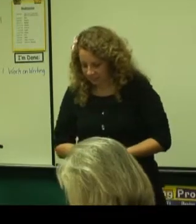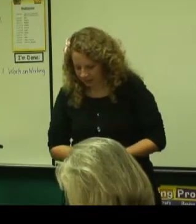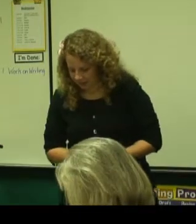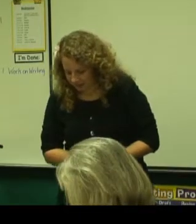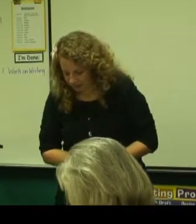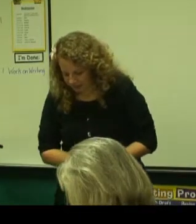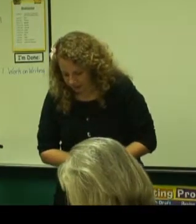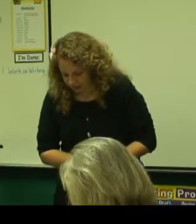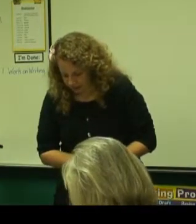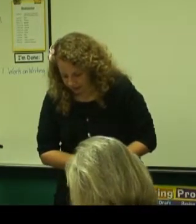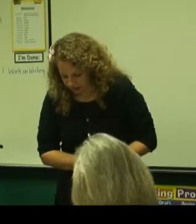Okay.